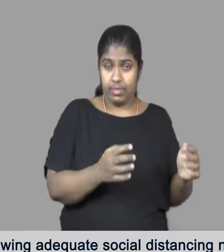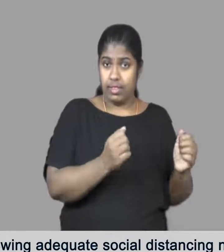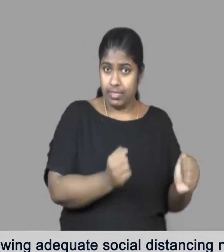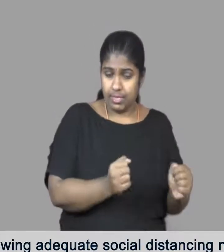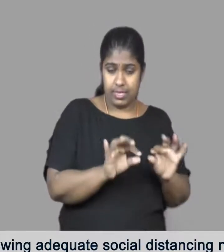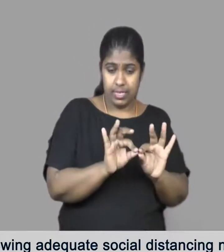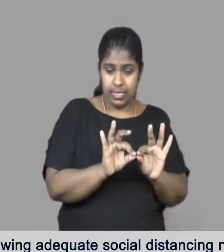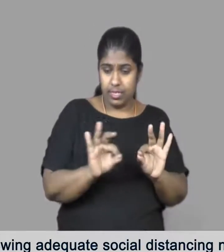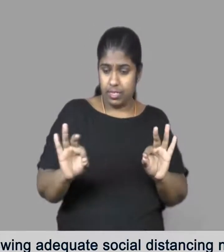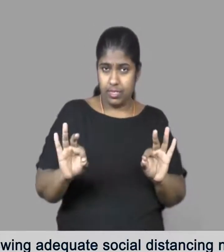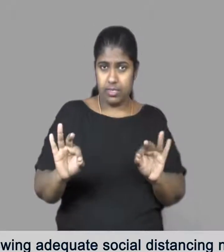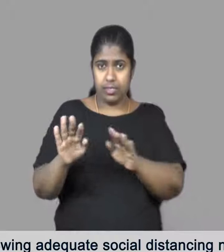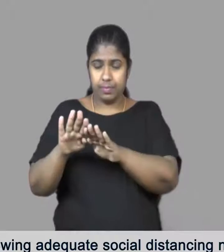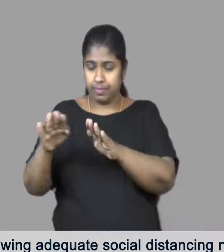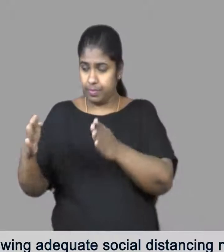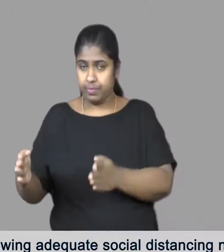norms.